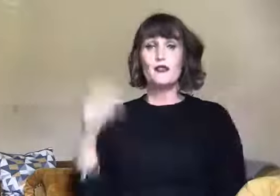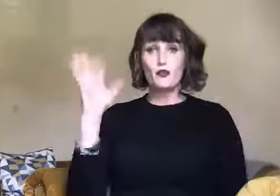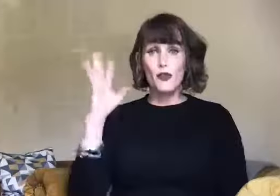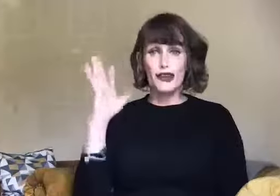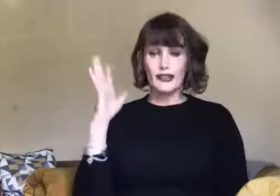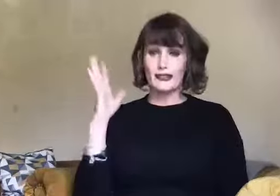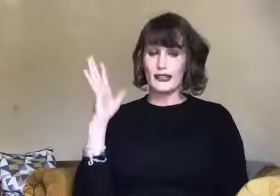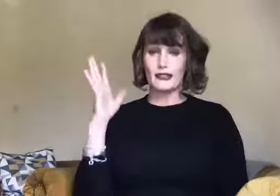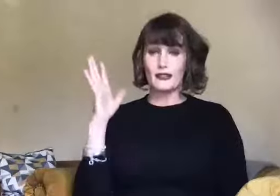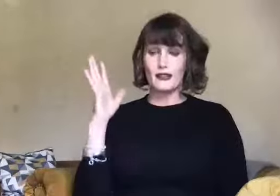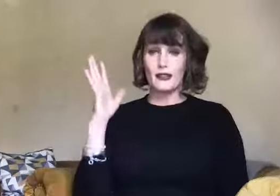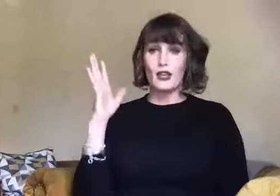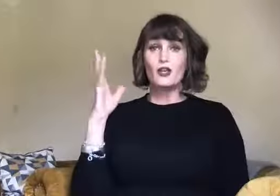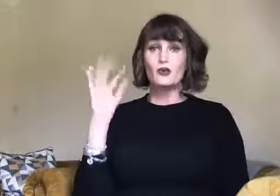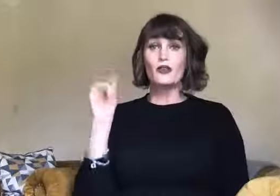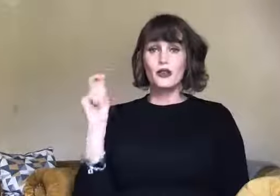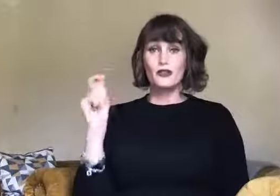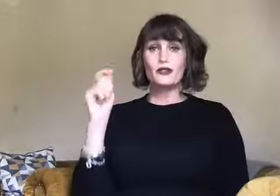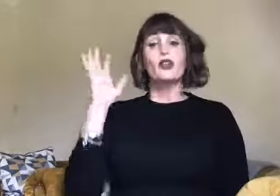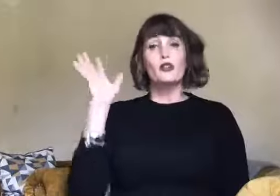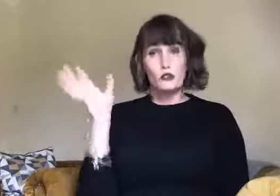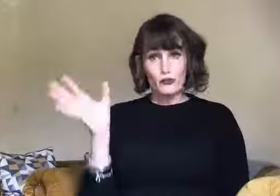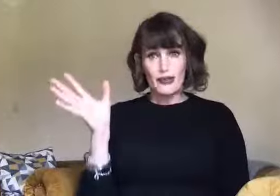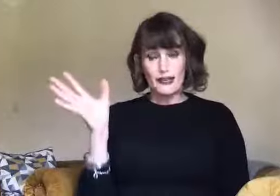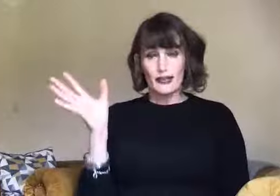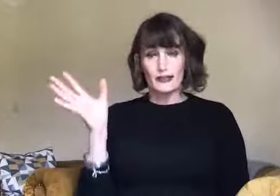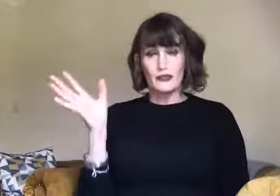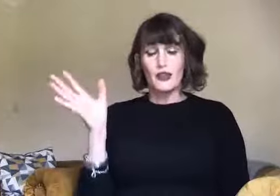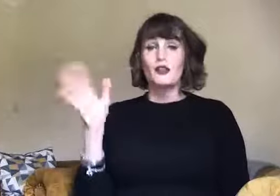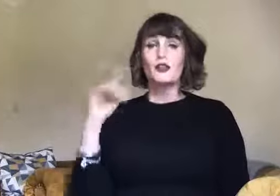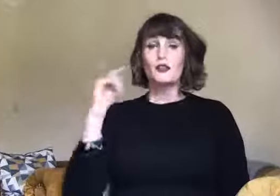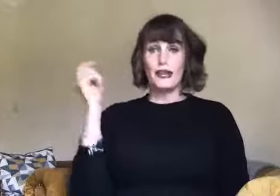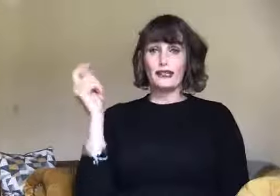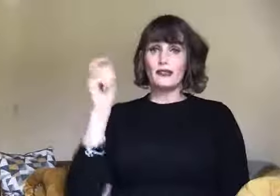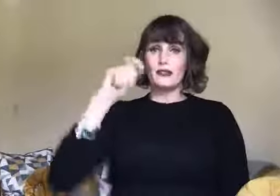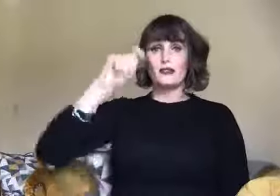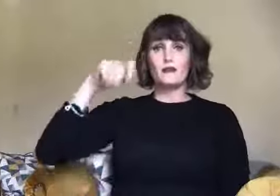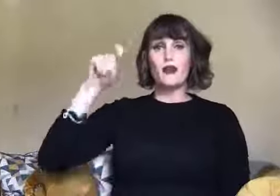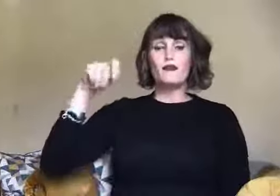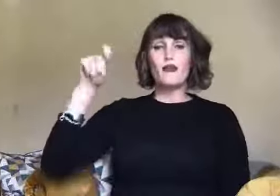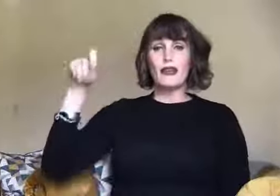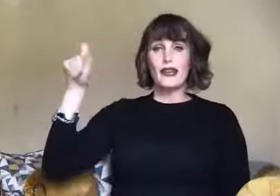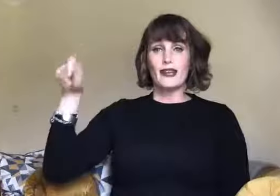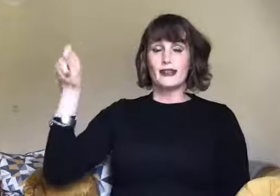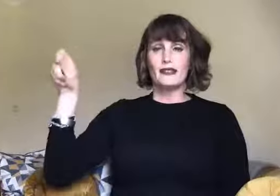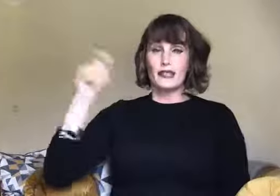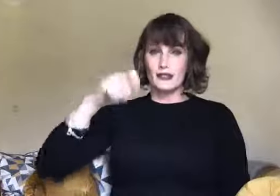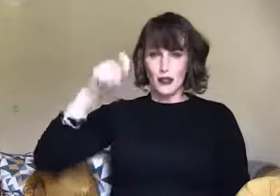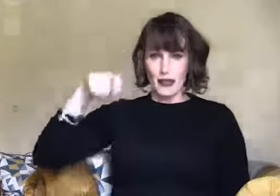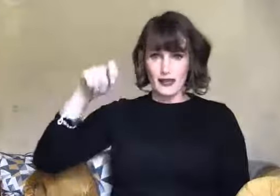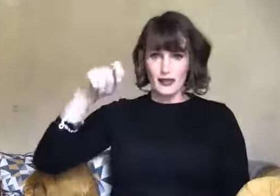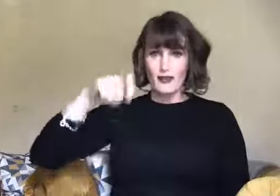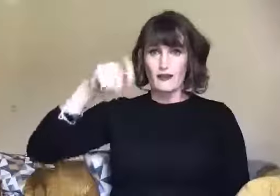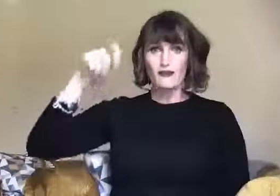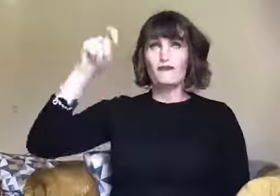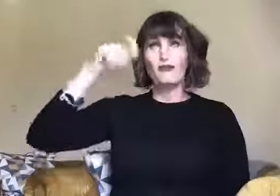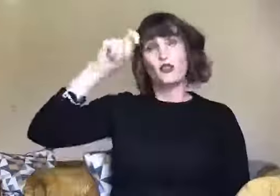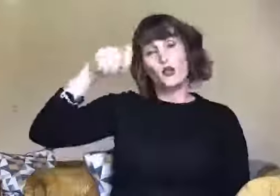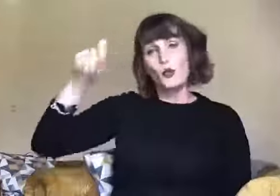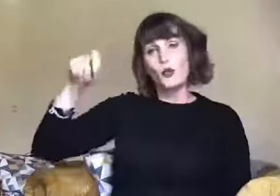you're right-handed, you will use your right hand. So for instance, my right hand is like the chalk